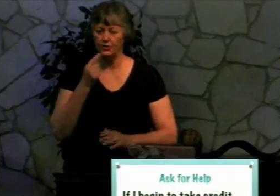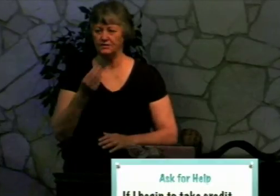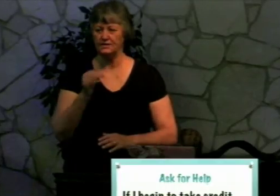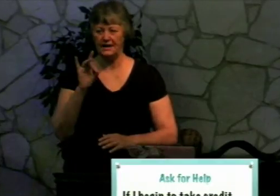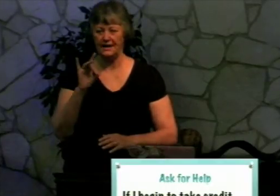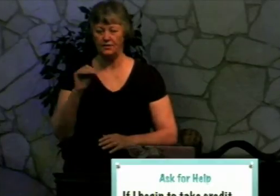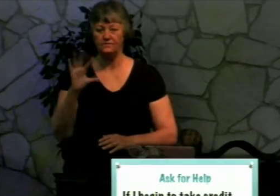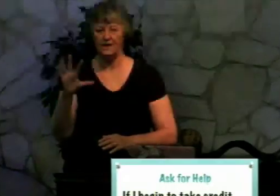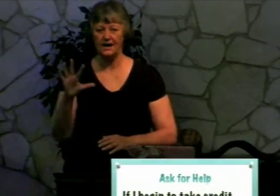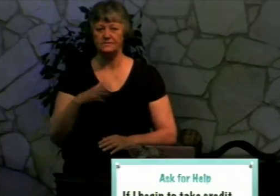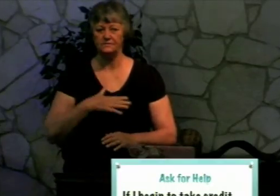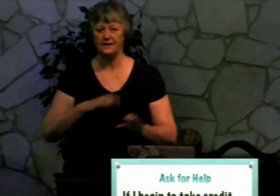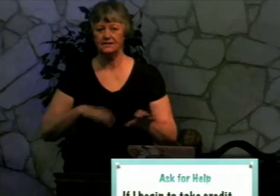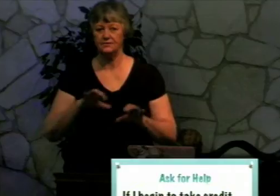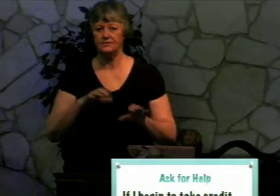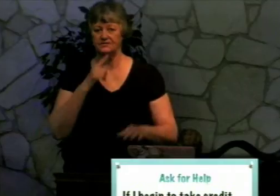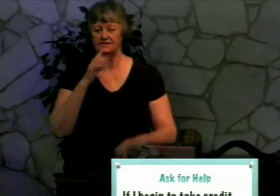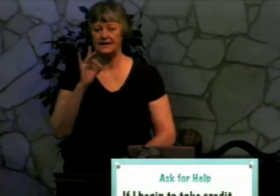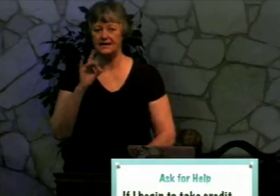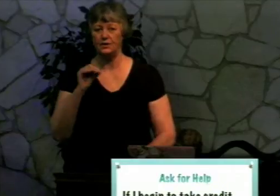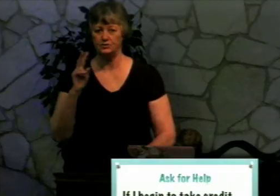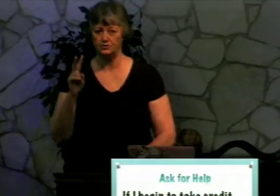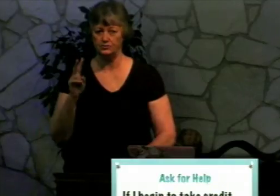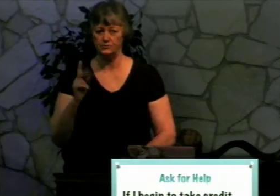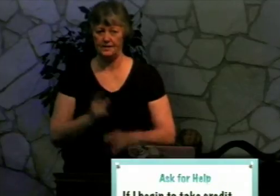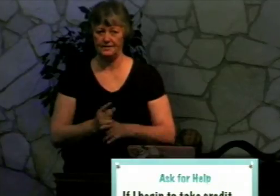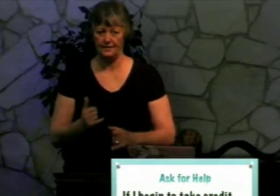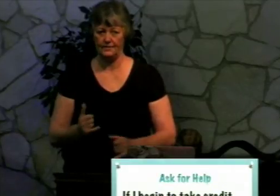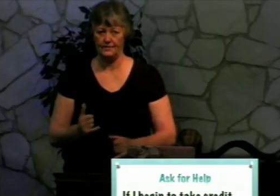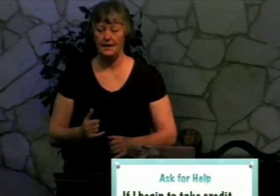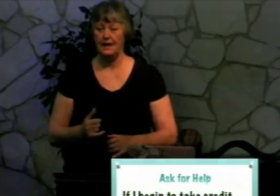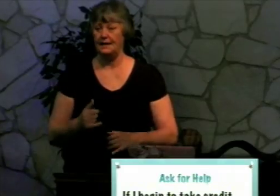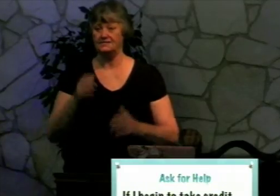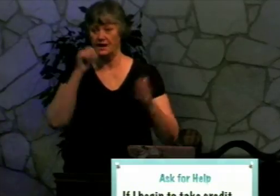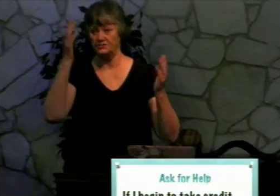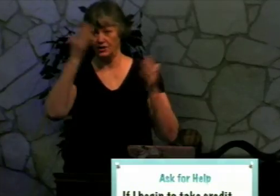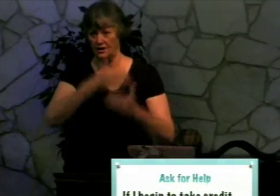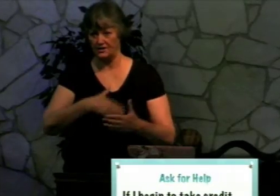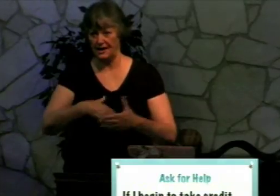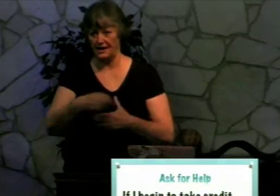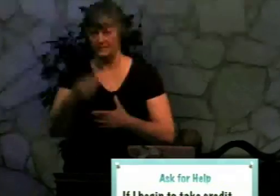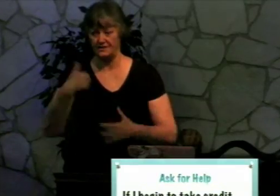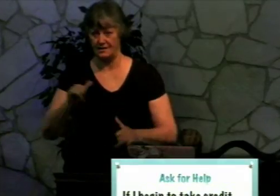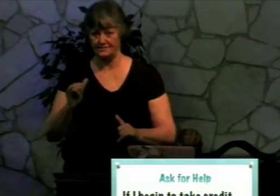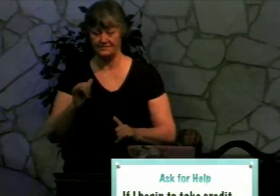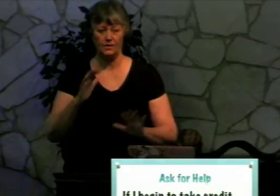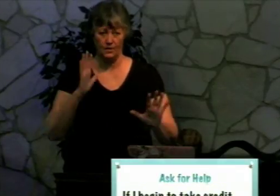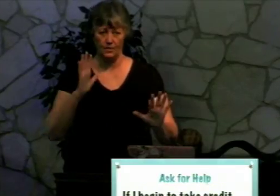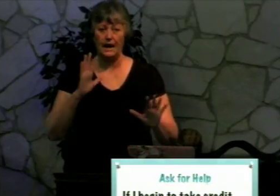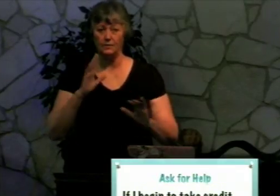told him 8:05, and my computer says 8:02 right now, and it's not dark out yet, so I